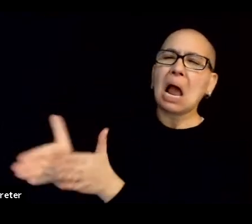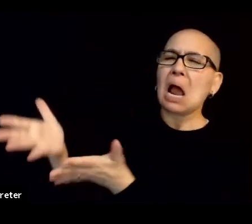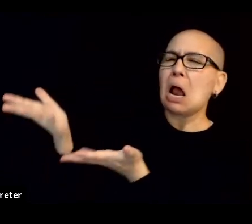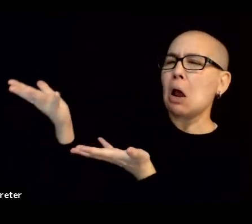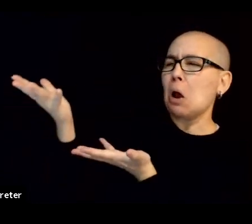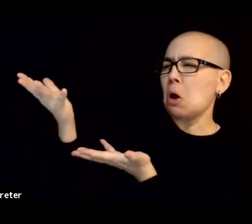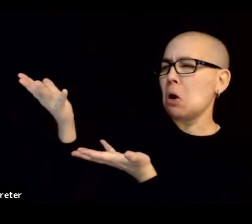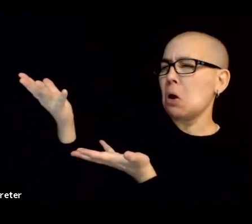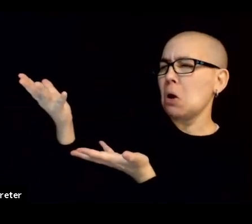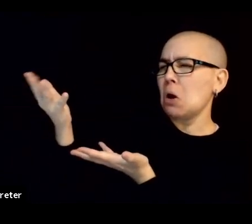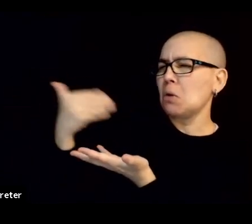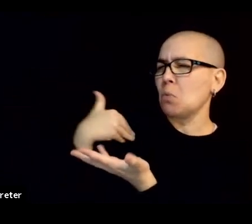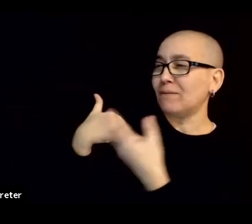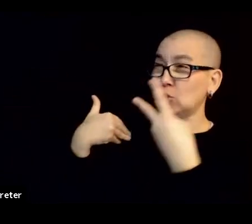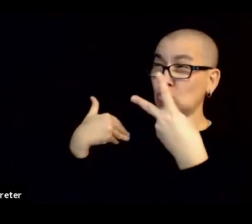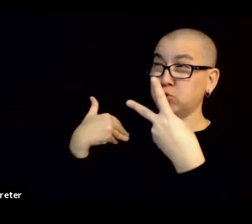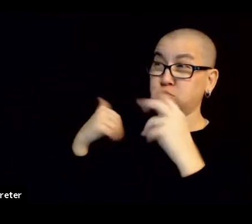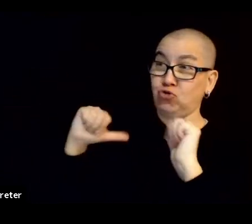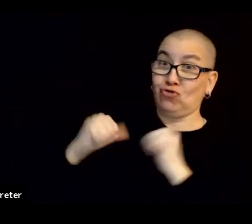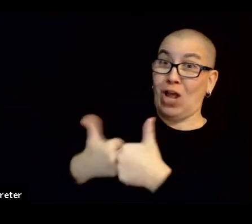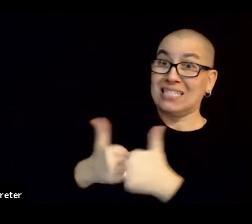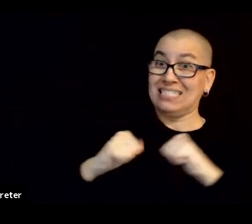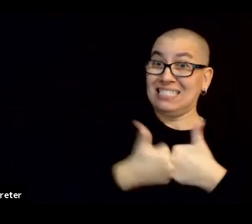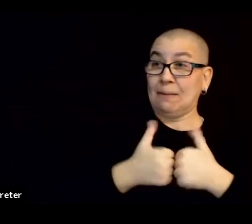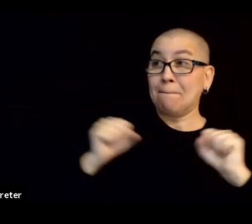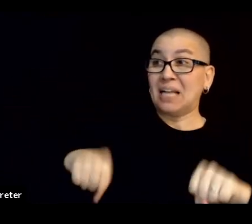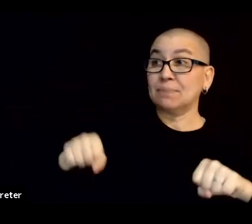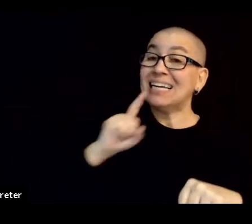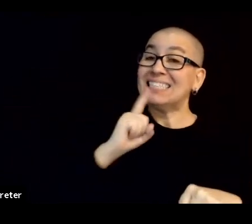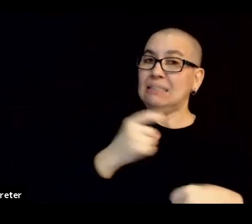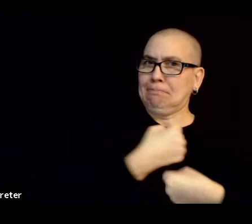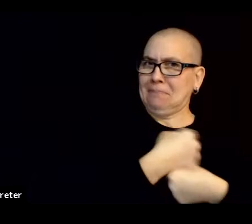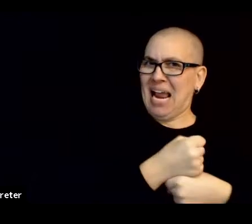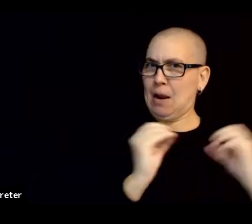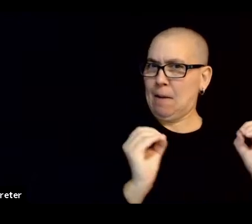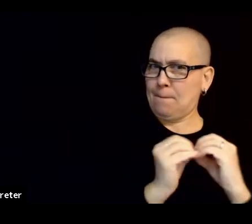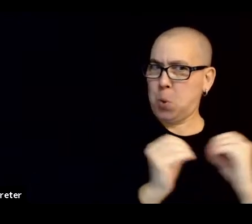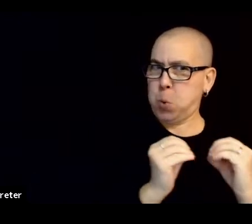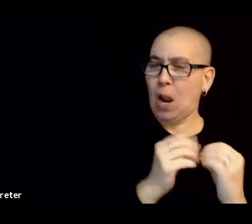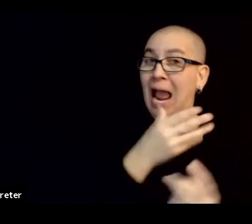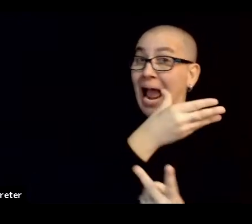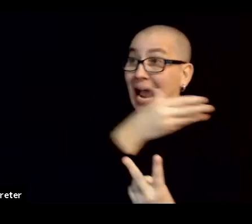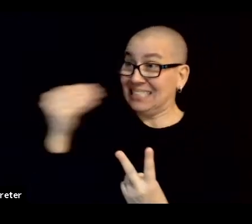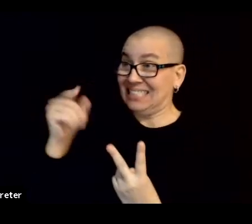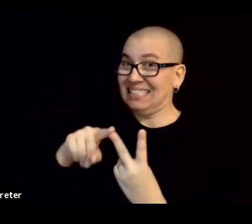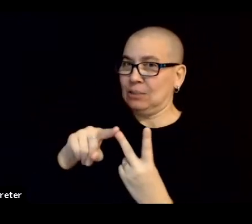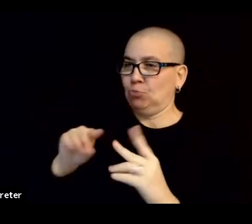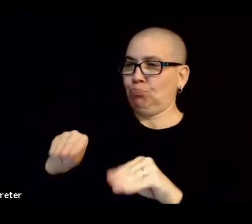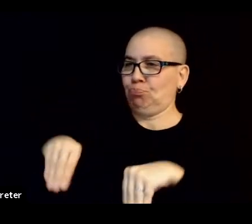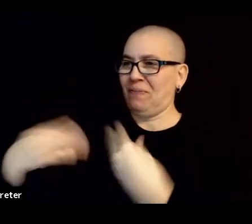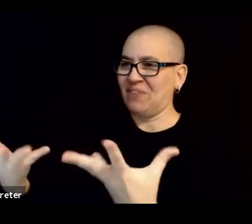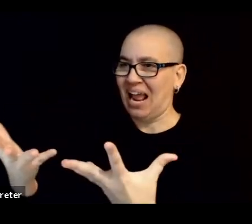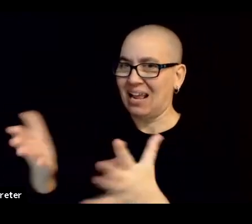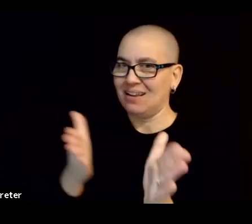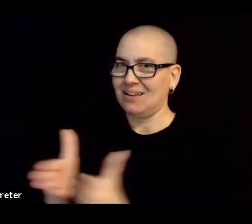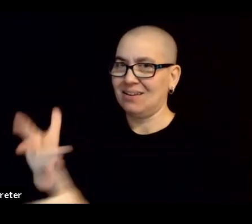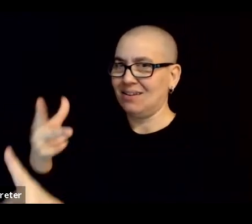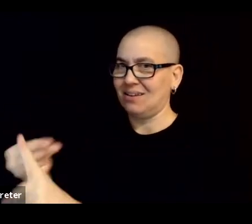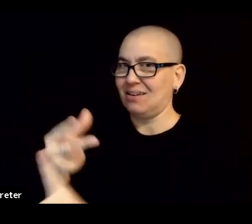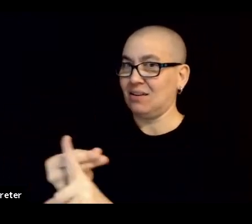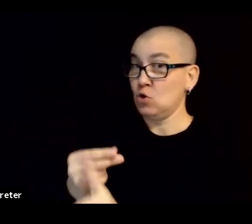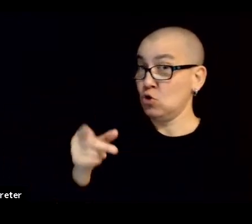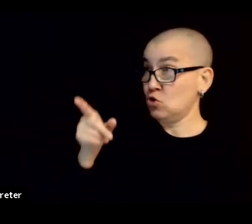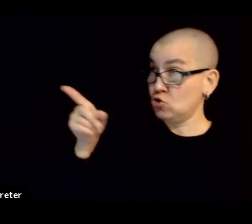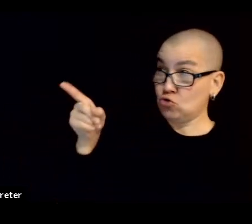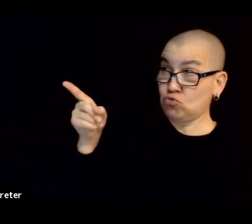problem. Would that be a fair assessment? Have you gotten any sort of concrete plan from them? Here's how we're going to address the